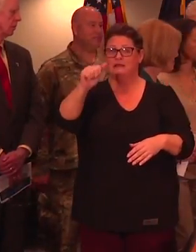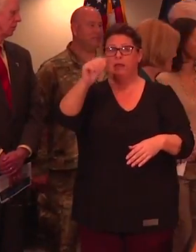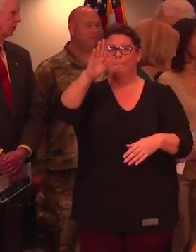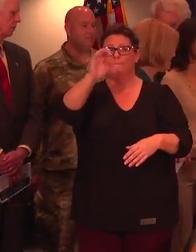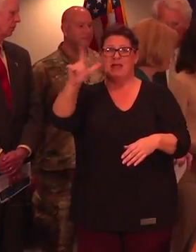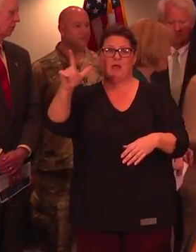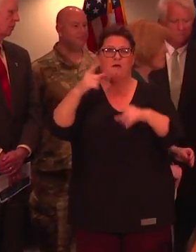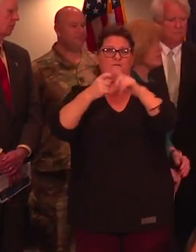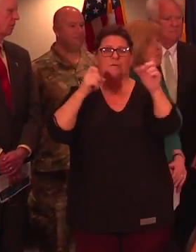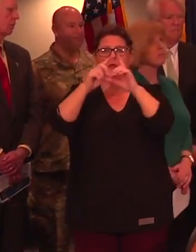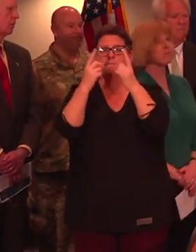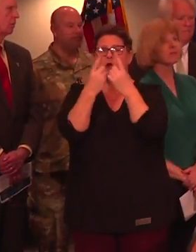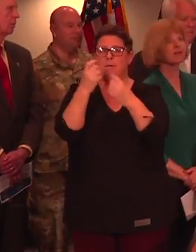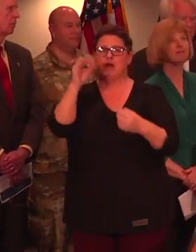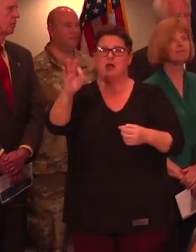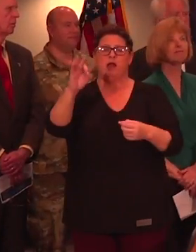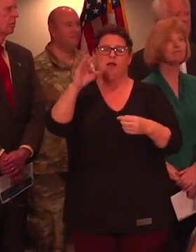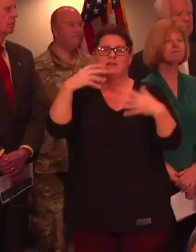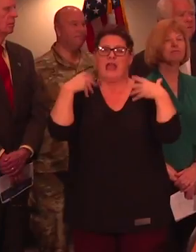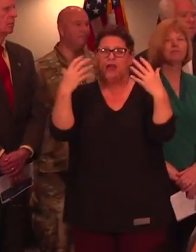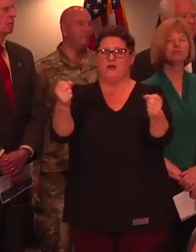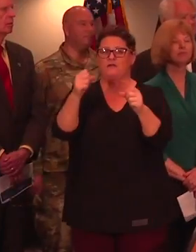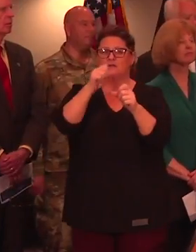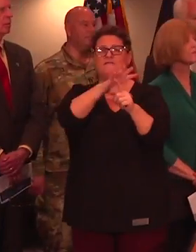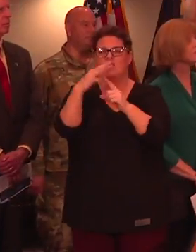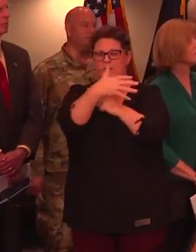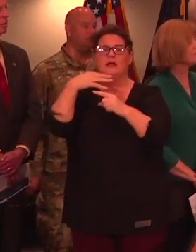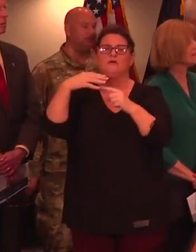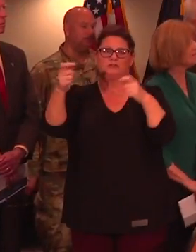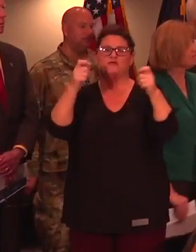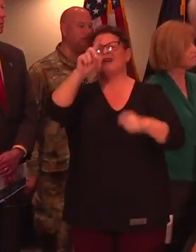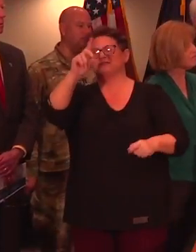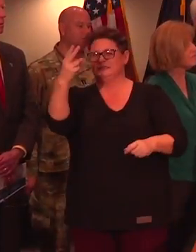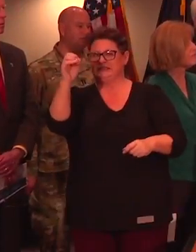Environmental Control. Yes. Thank you, Governor. Good afternoon.